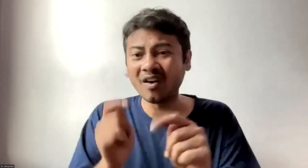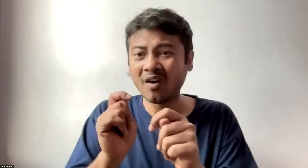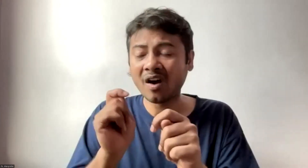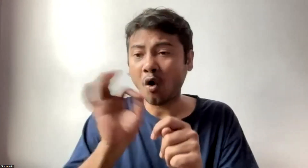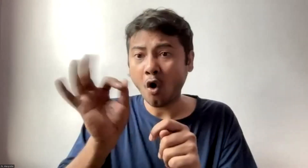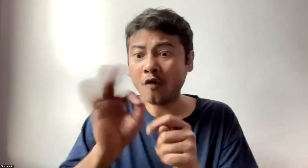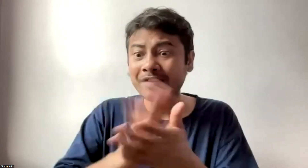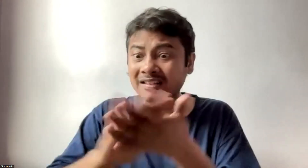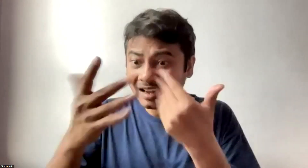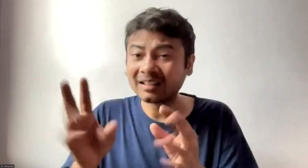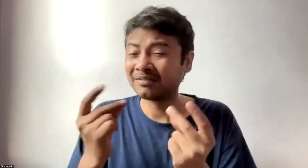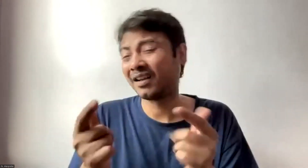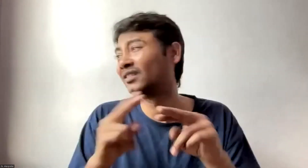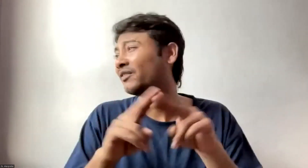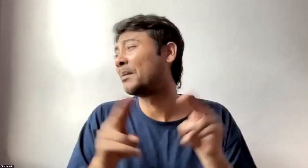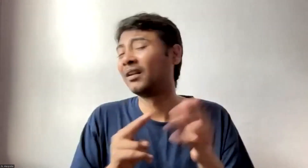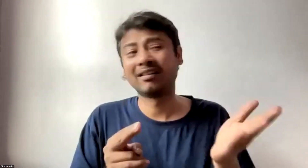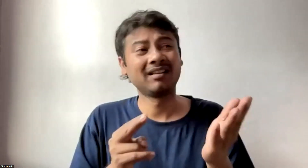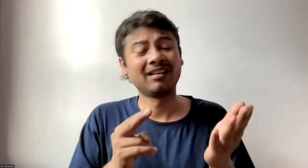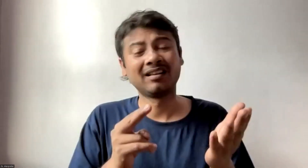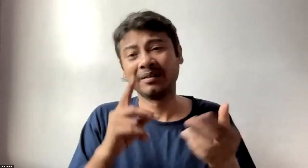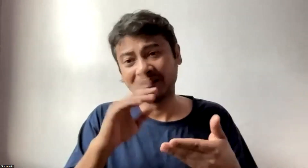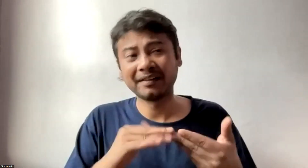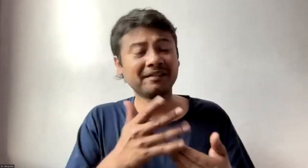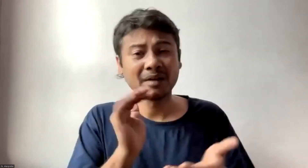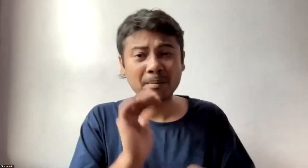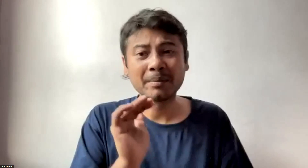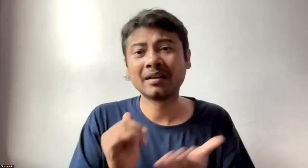no time to understand who God is. Get lost.